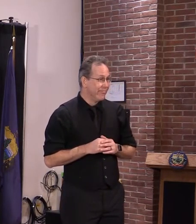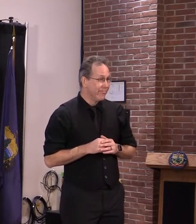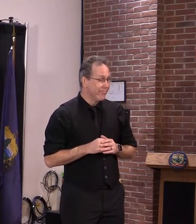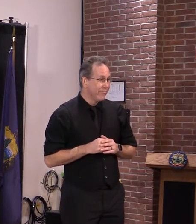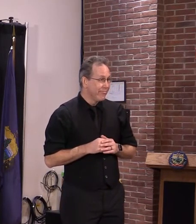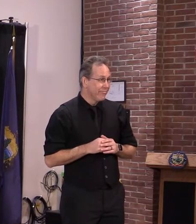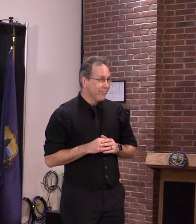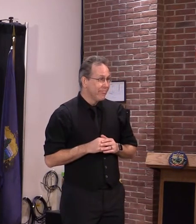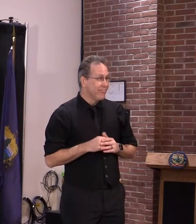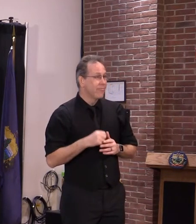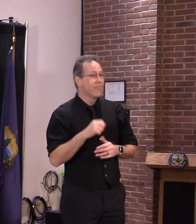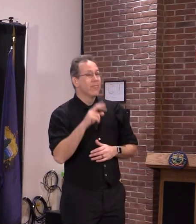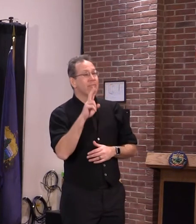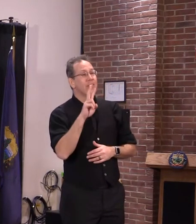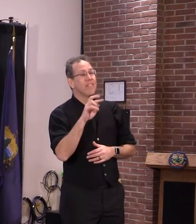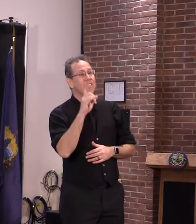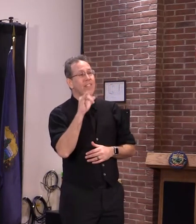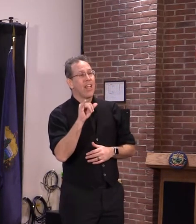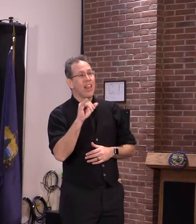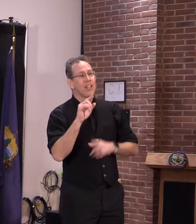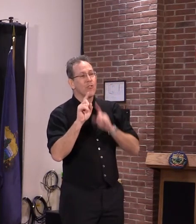Valley Reporter.